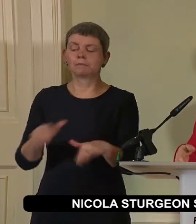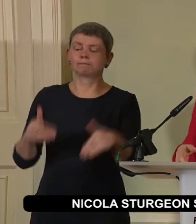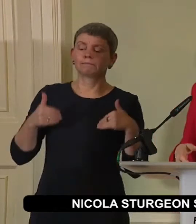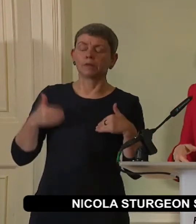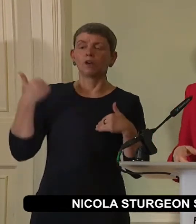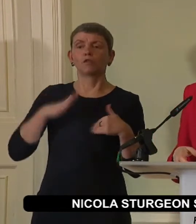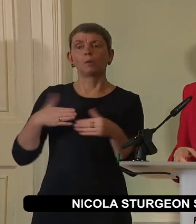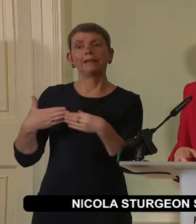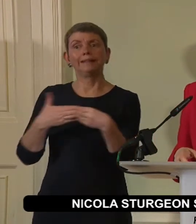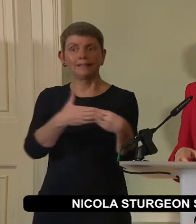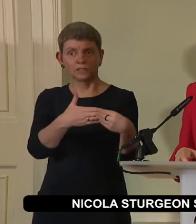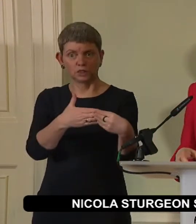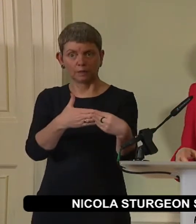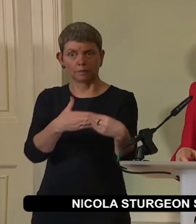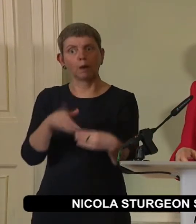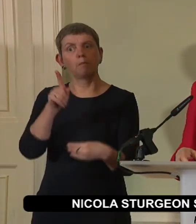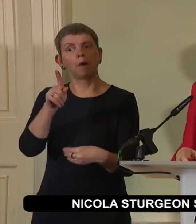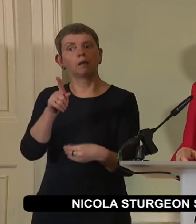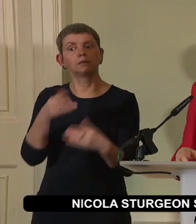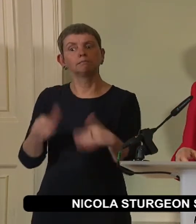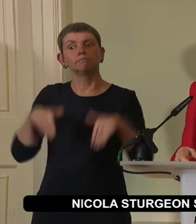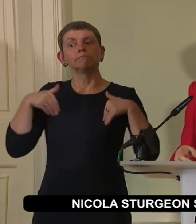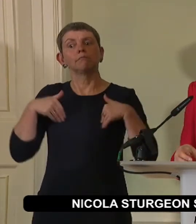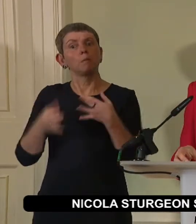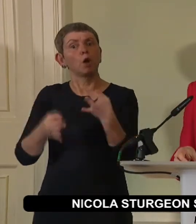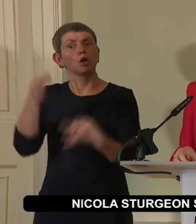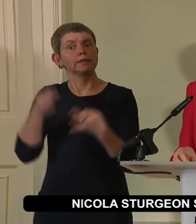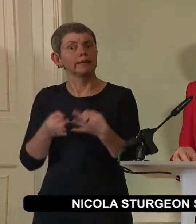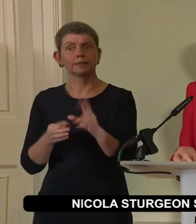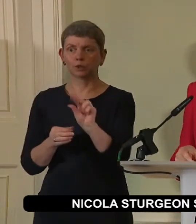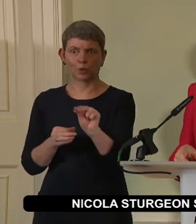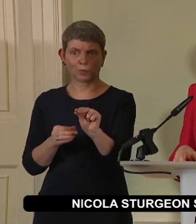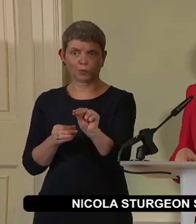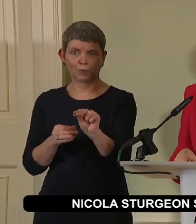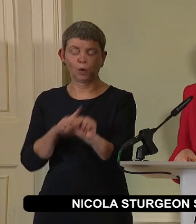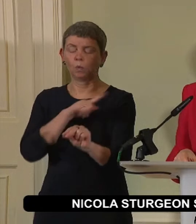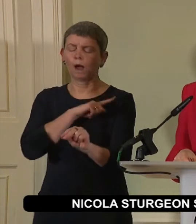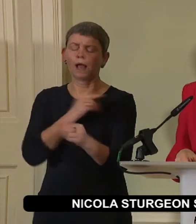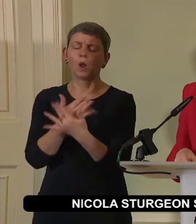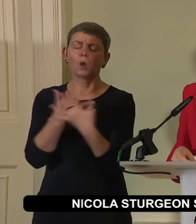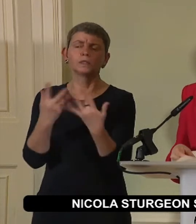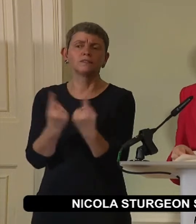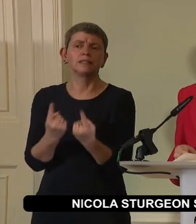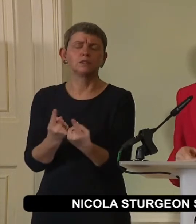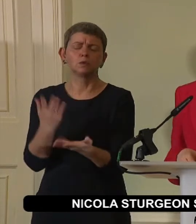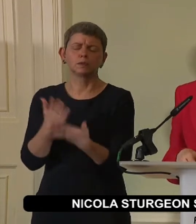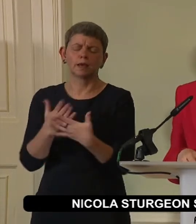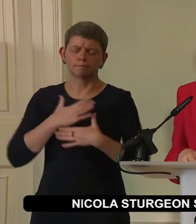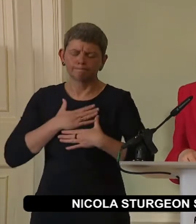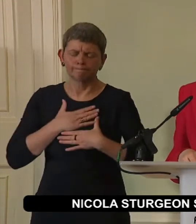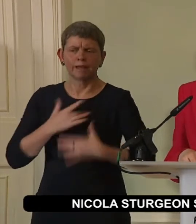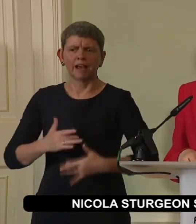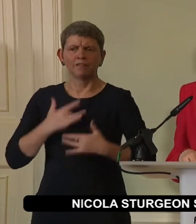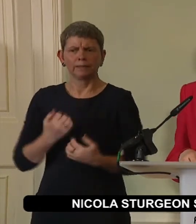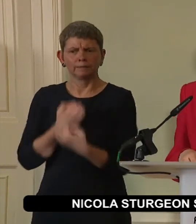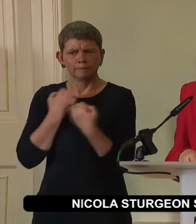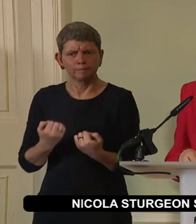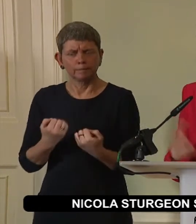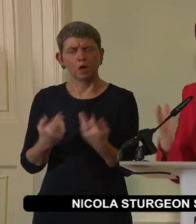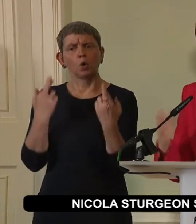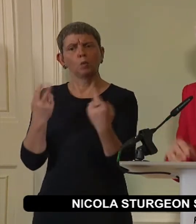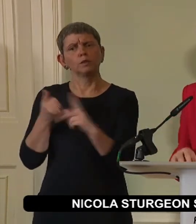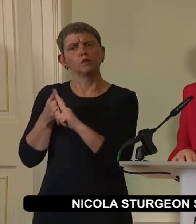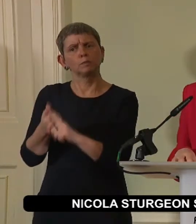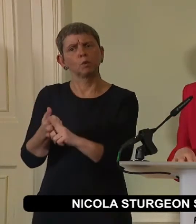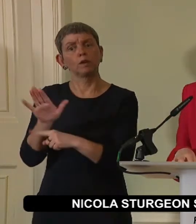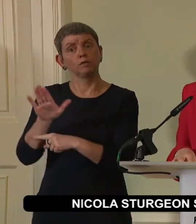leadership, I am not leaving politics. There are many issues I care deeply about and hope to champion in future.